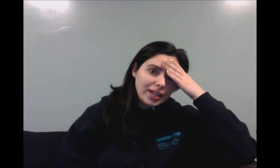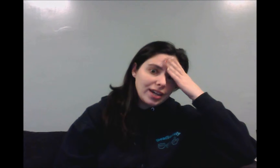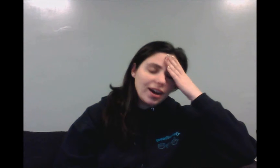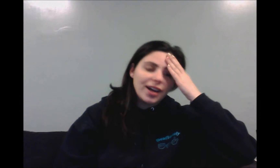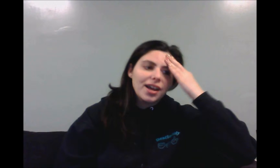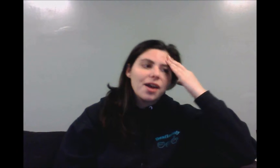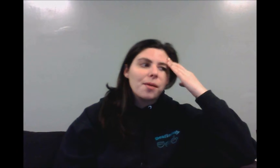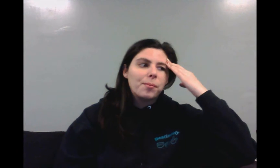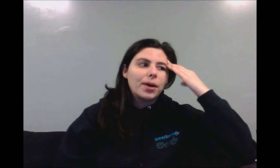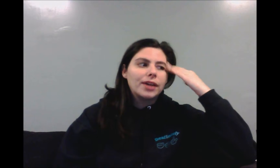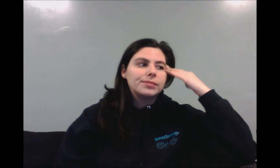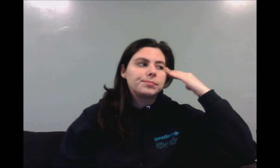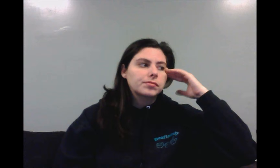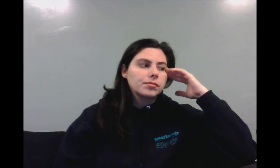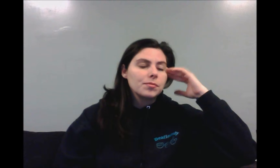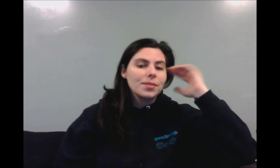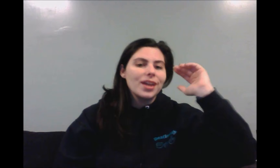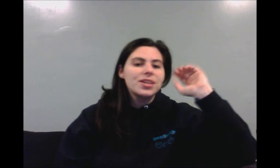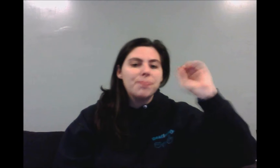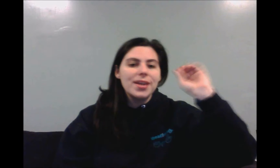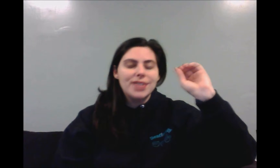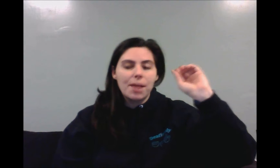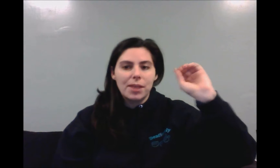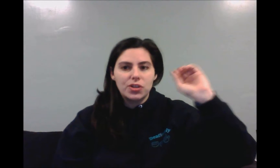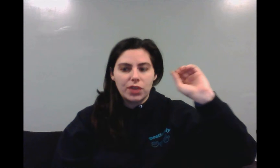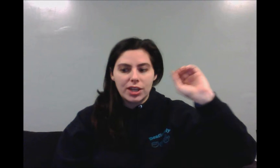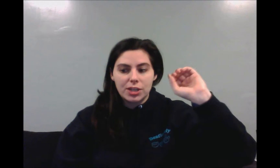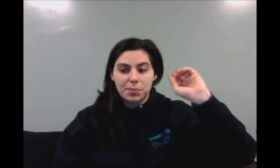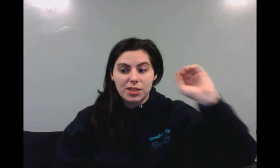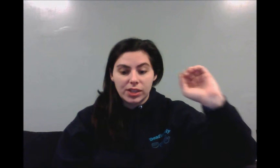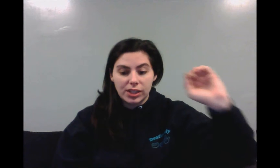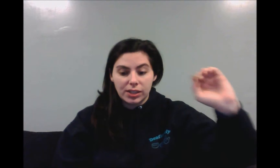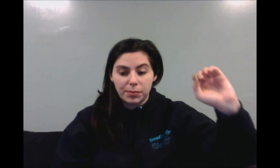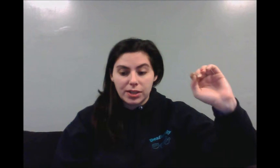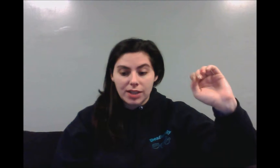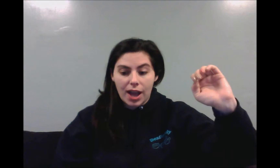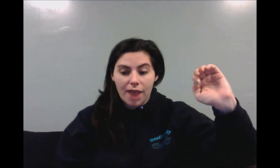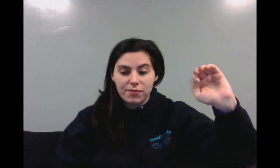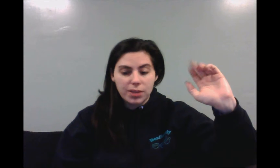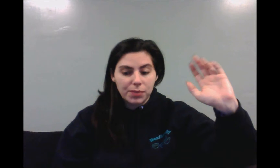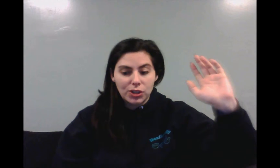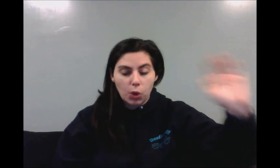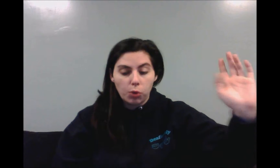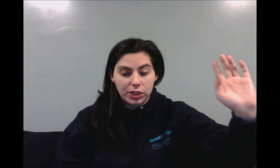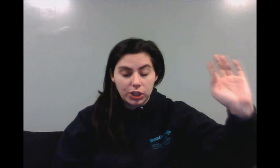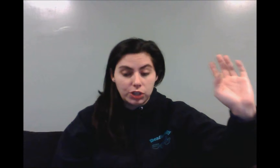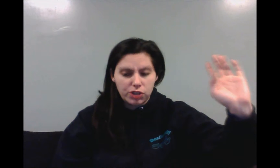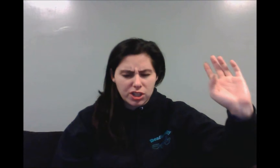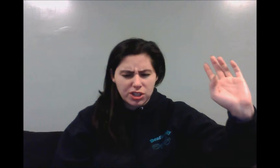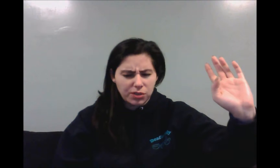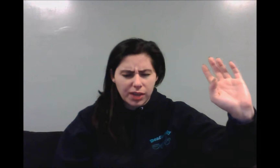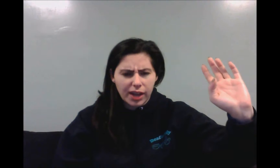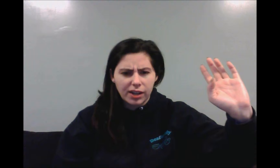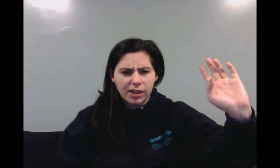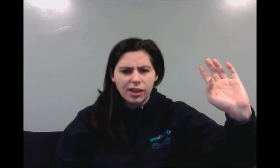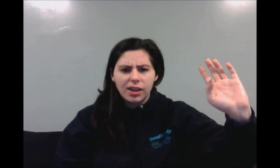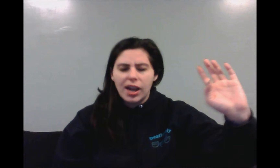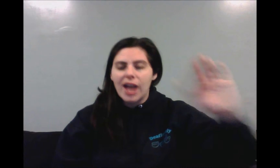God. But I spaced out my drinking specifically because something told me to just do that. I sang